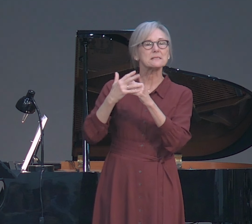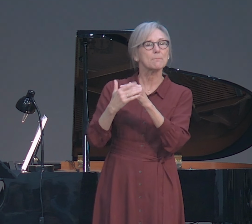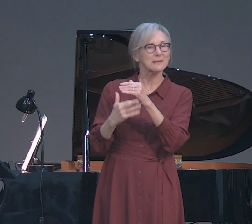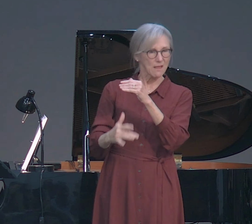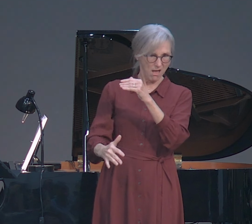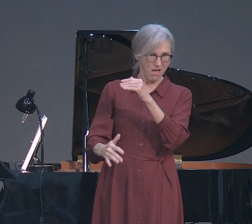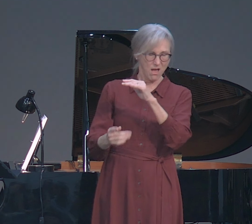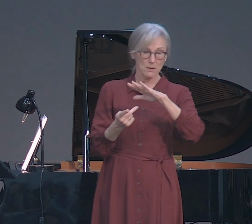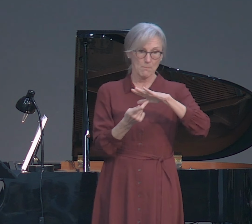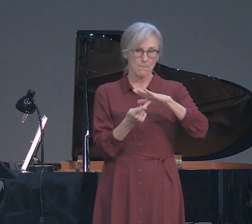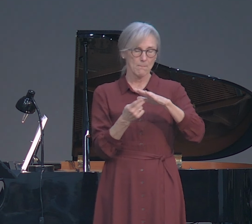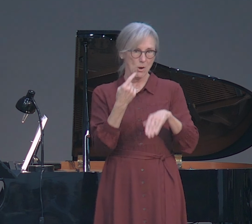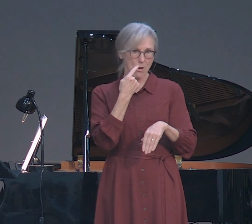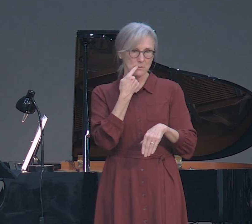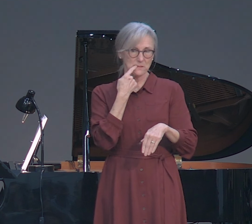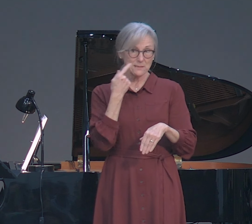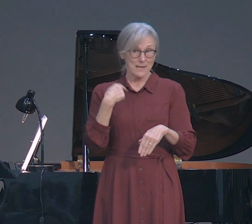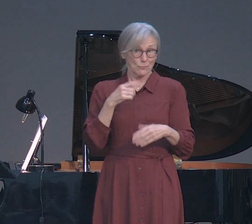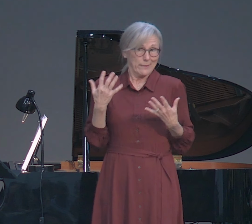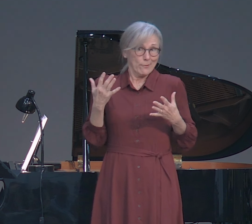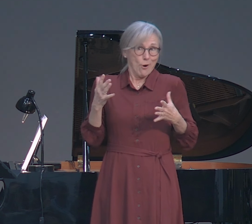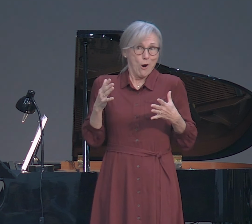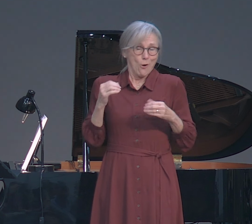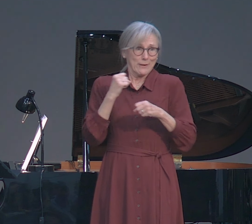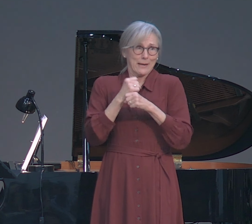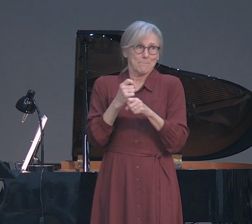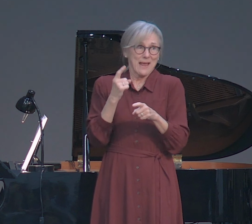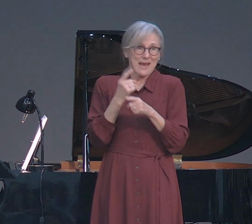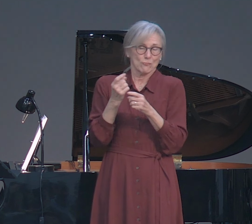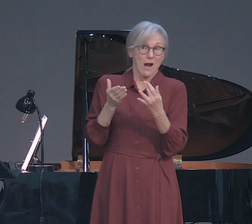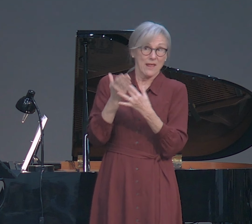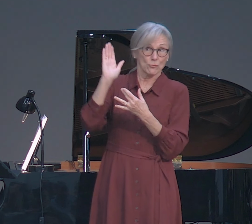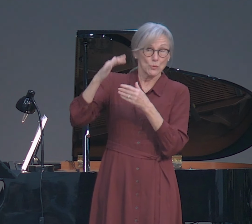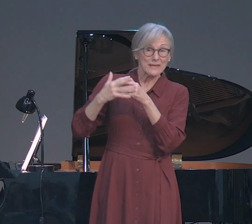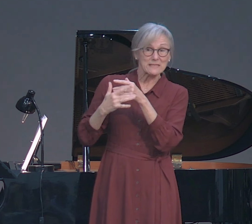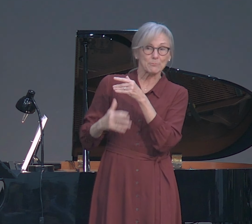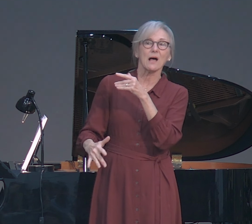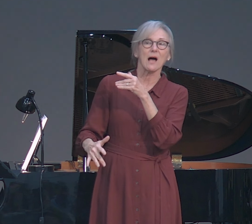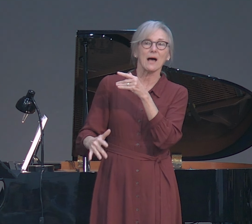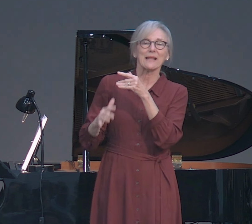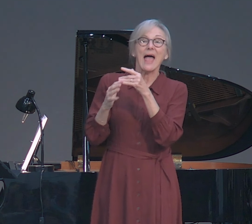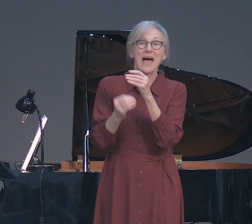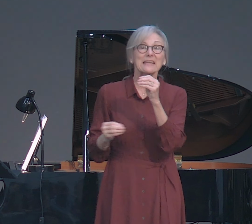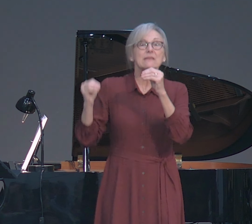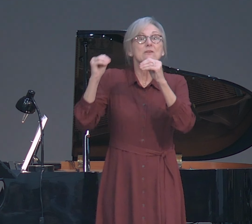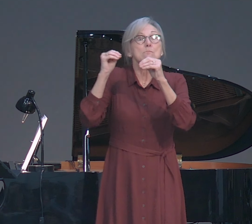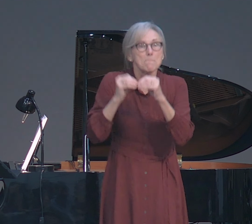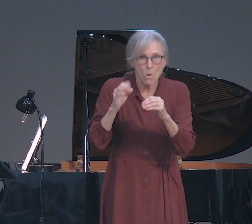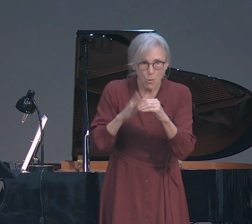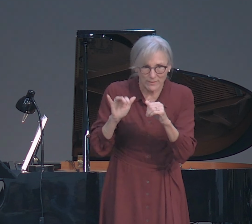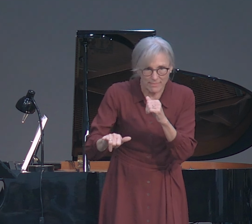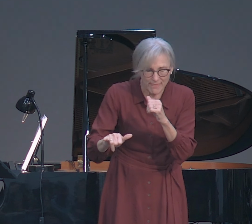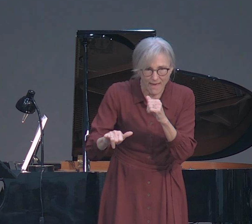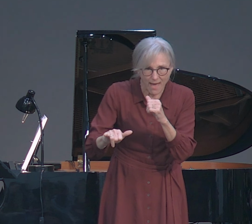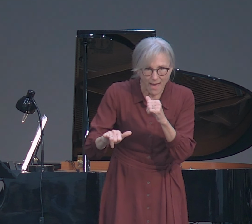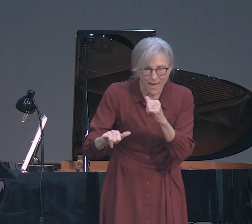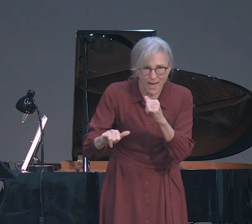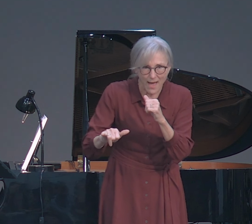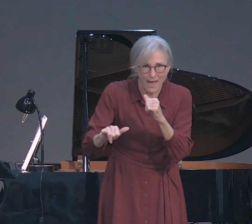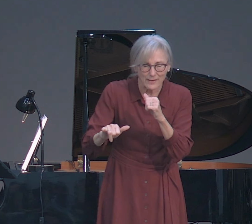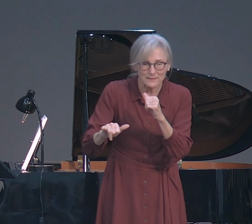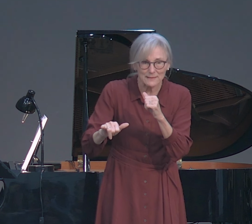Paul says, having been justified by his blood, much more shall we be saved